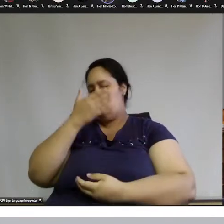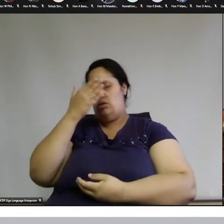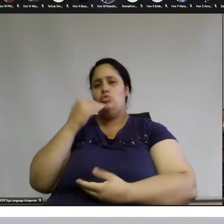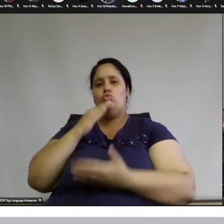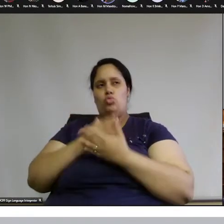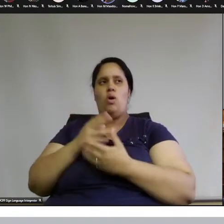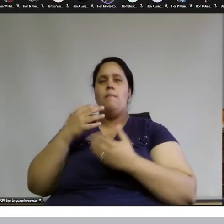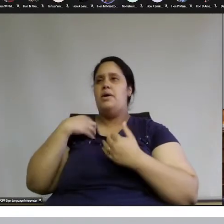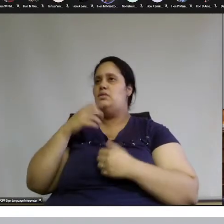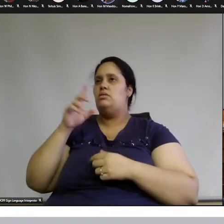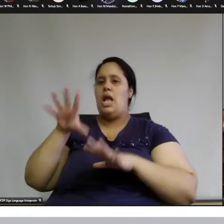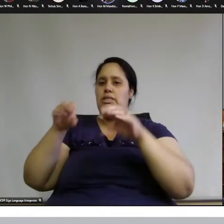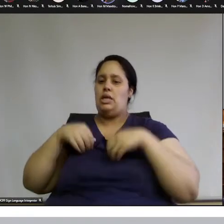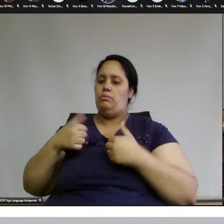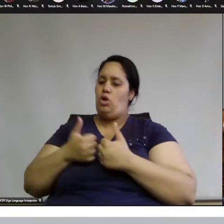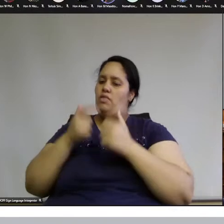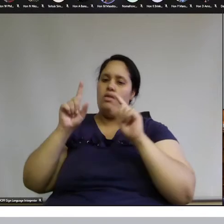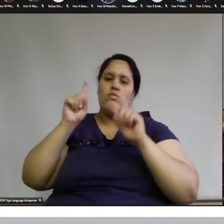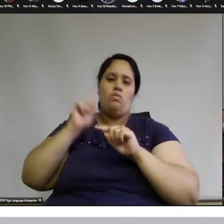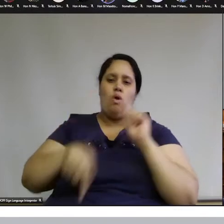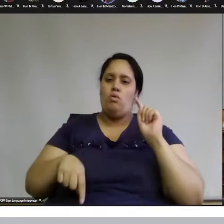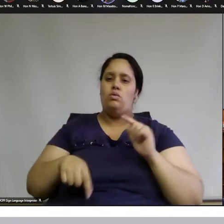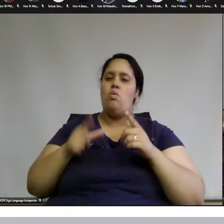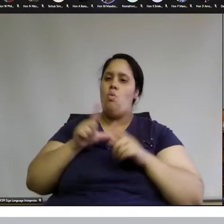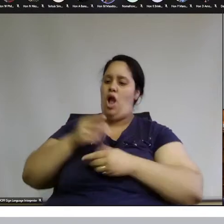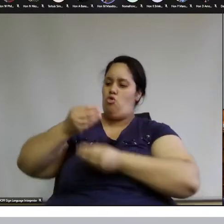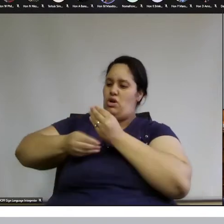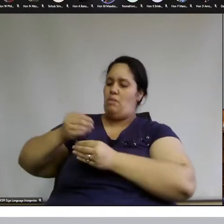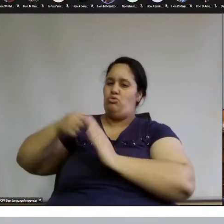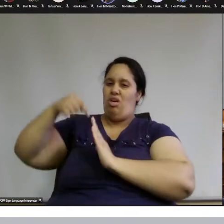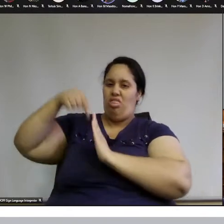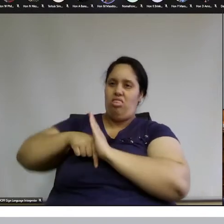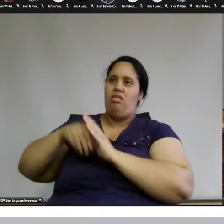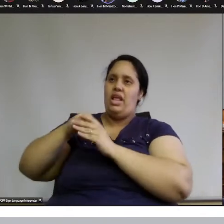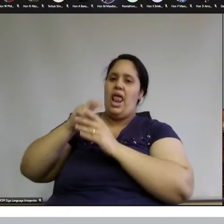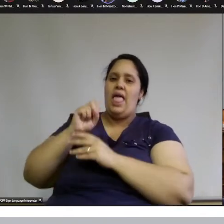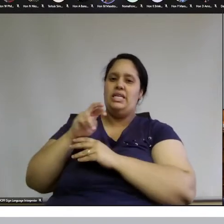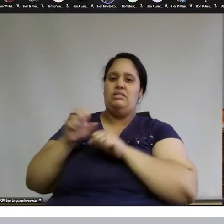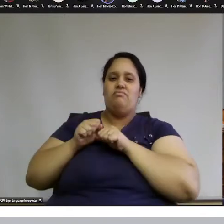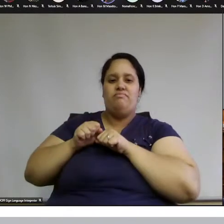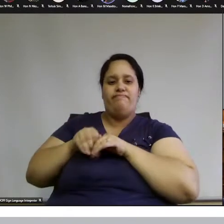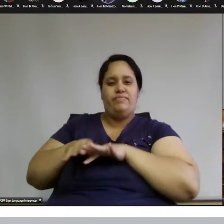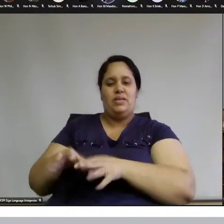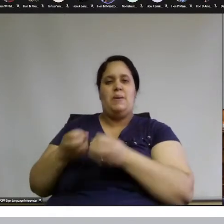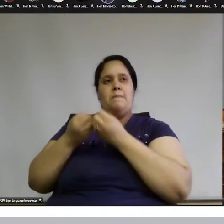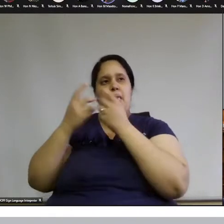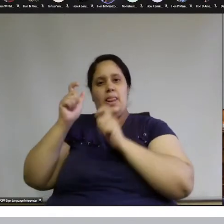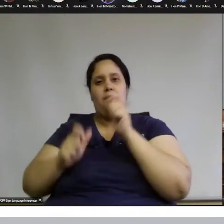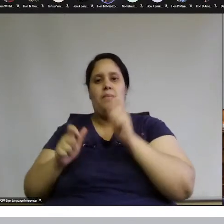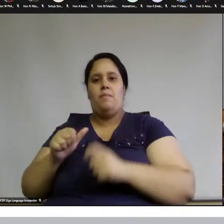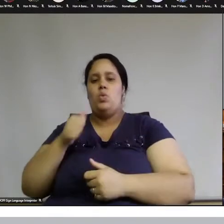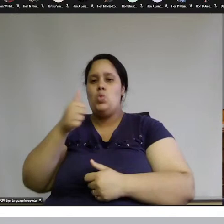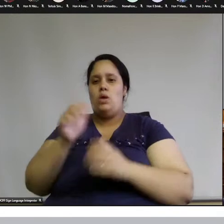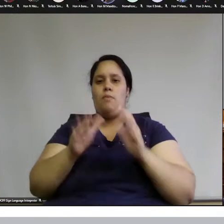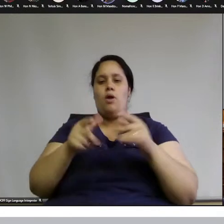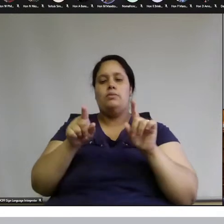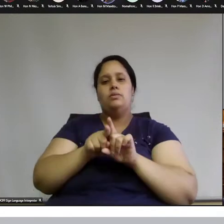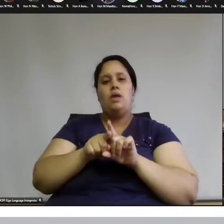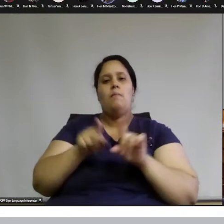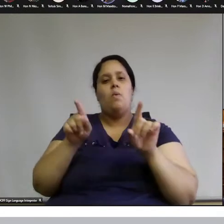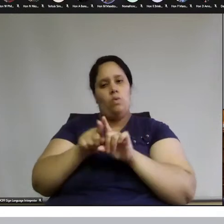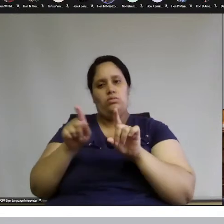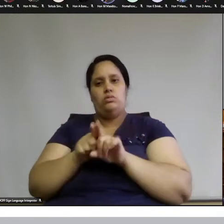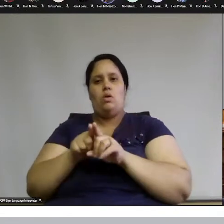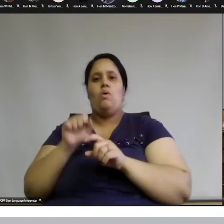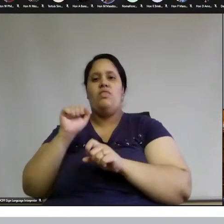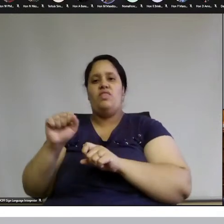up this challenge. The rot of corruption with the ANC has infected the not so good party. As much as they